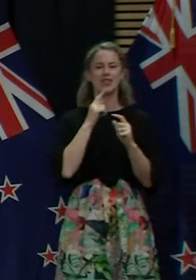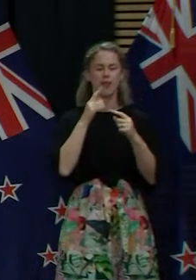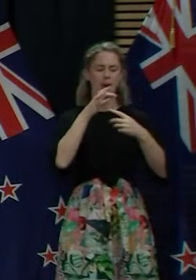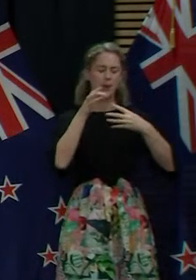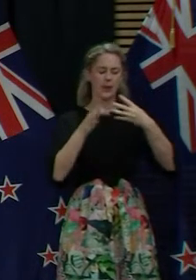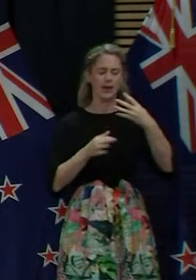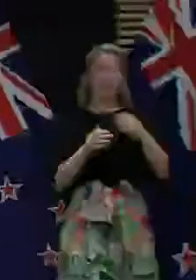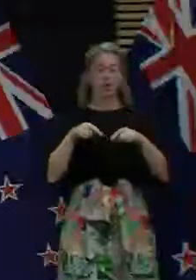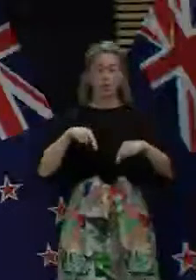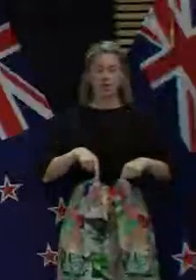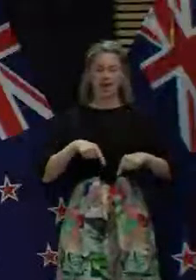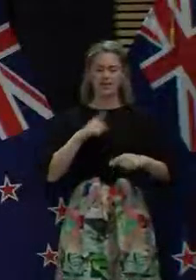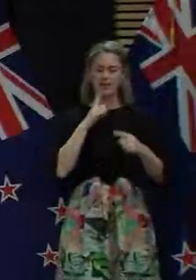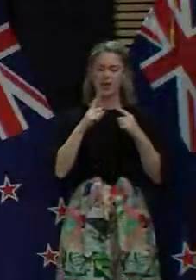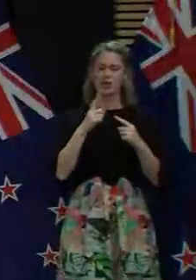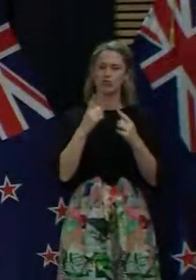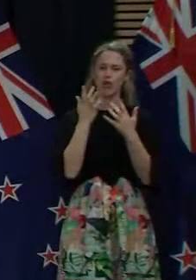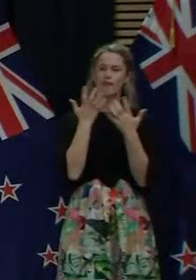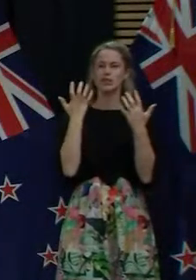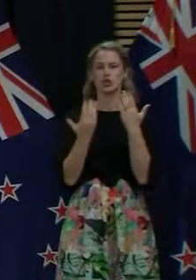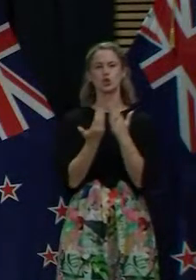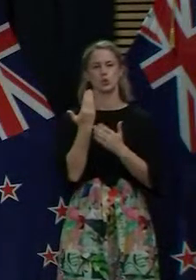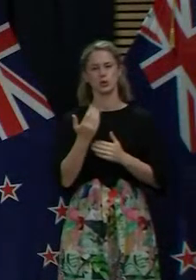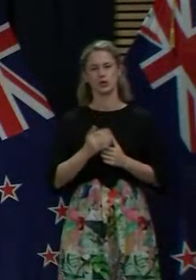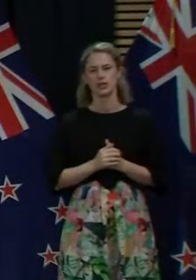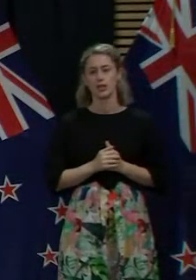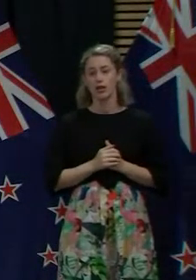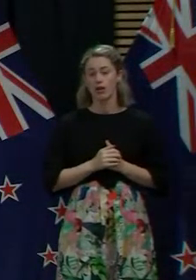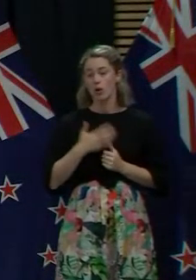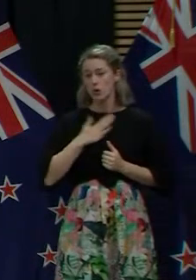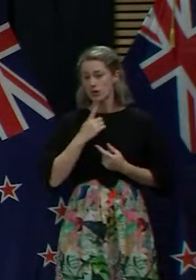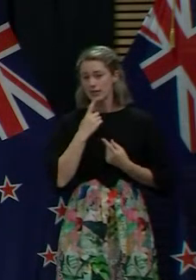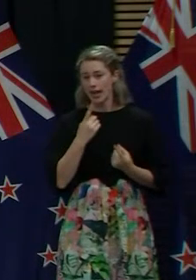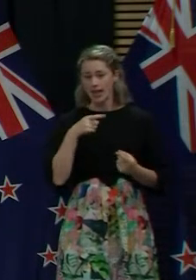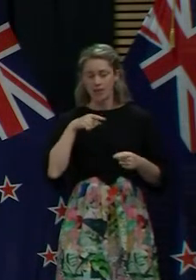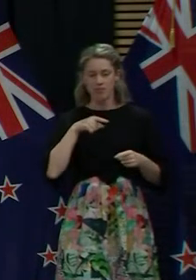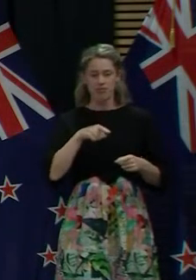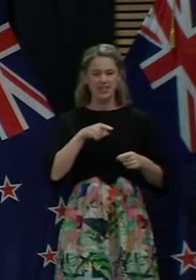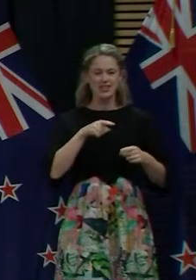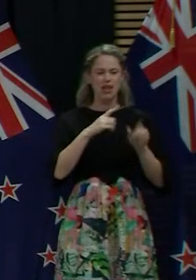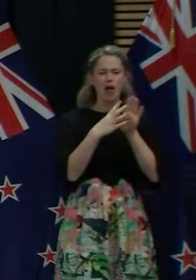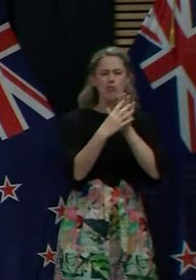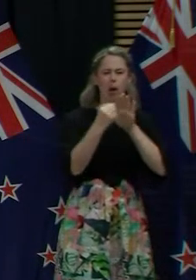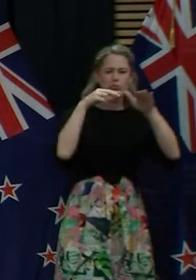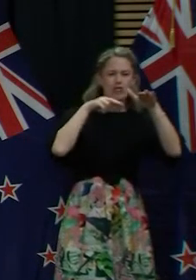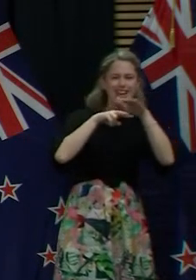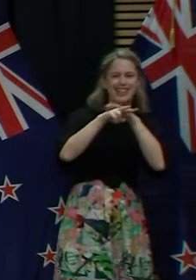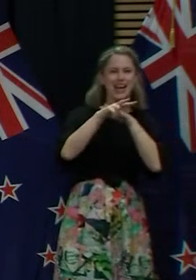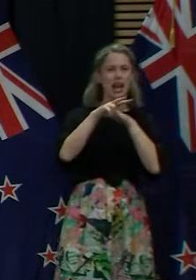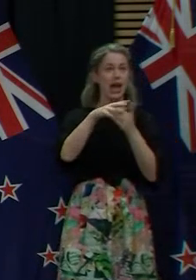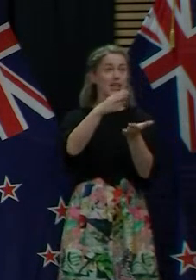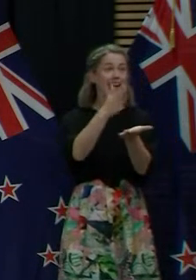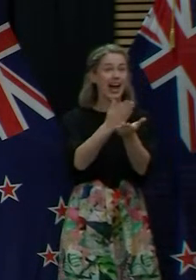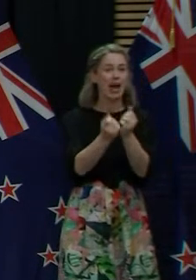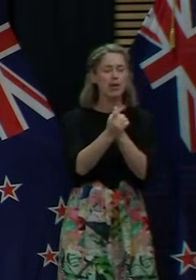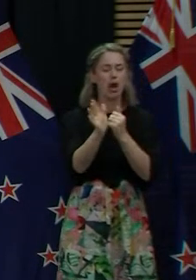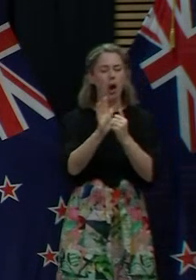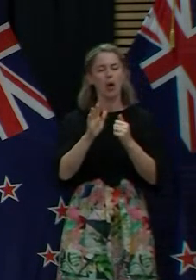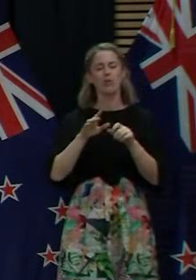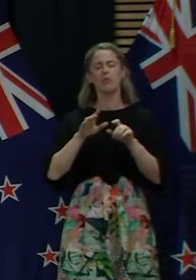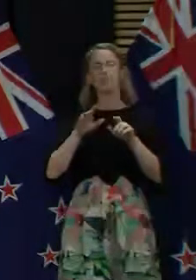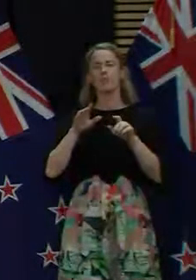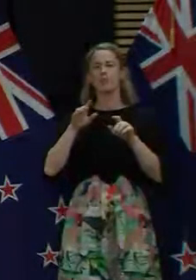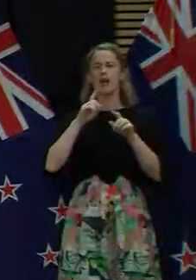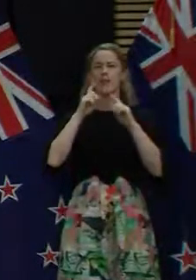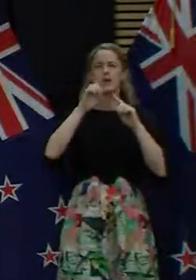address this and update things. Now, I do need to emphasise that this is just a modelling study, and although we've tried to incorporate the best data